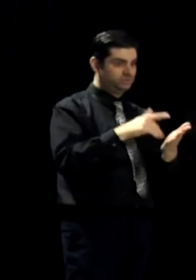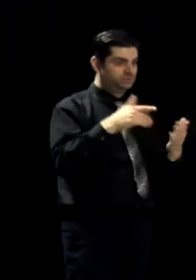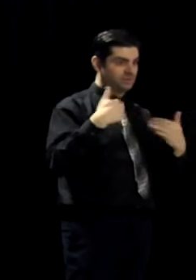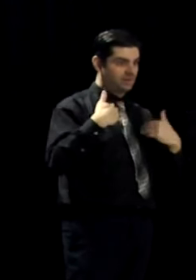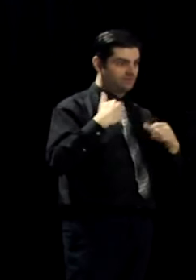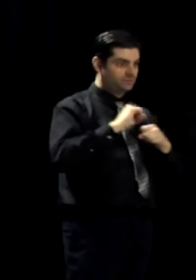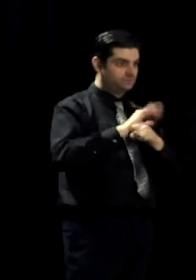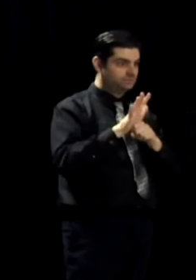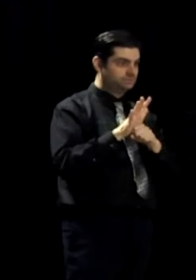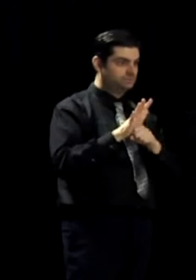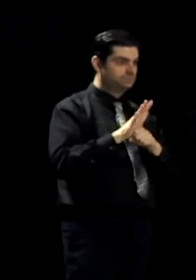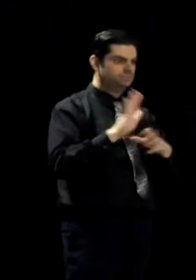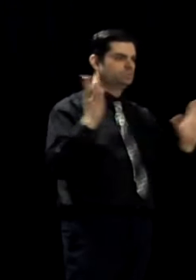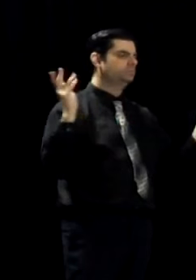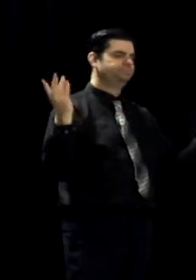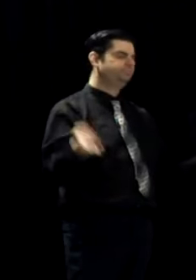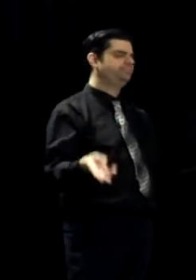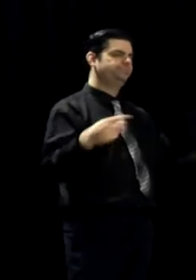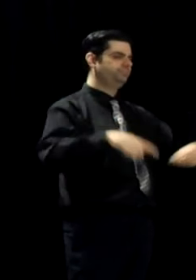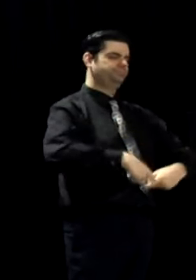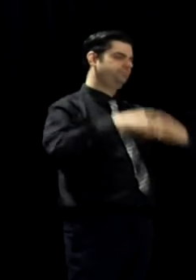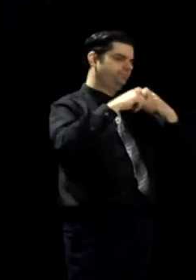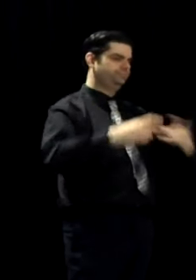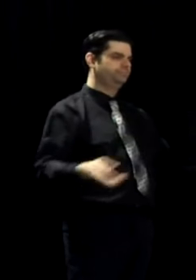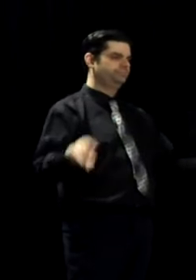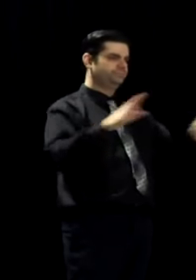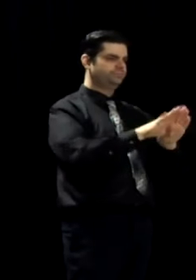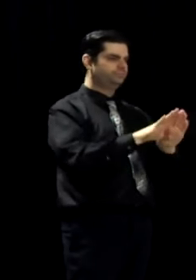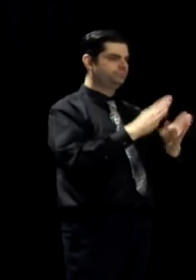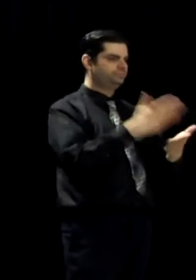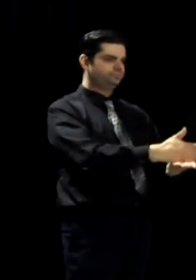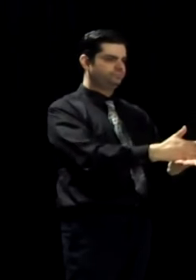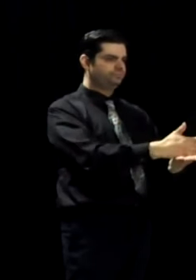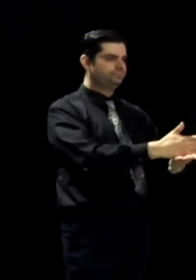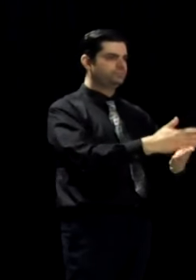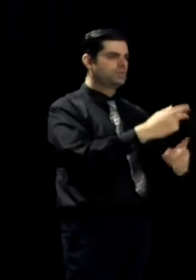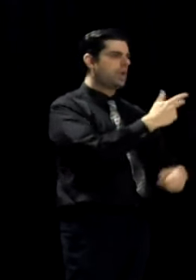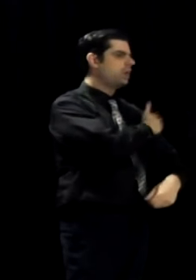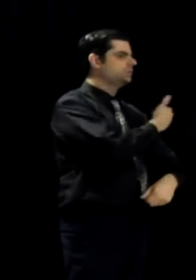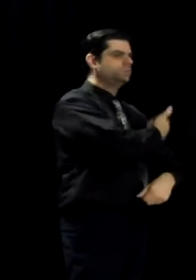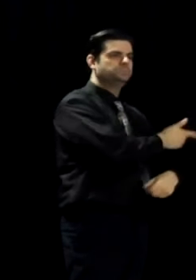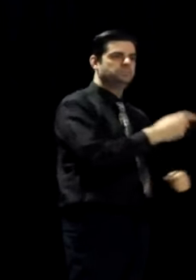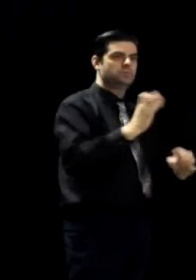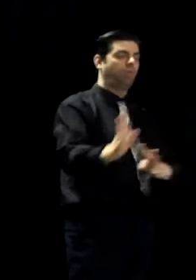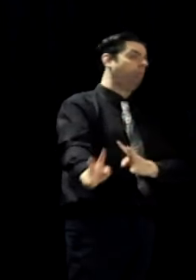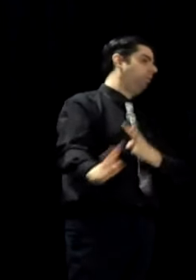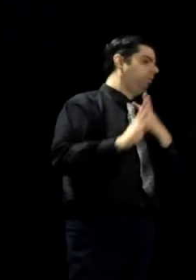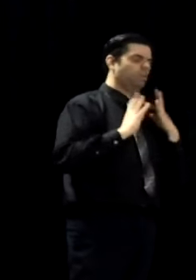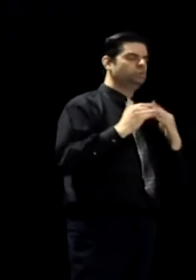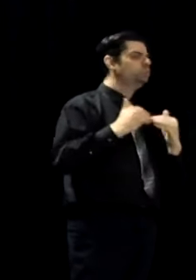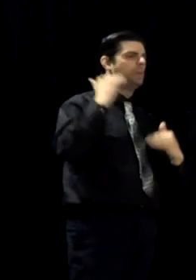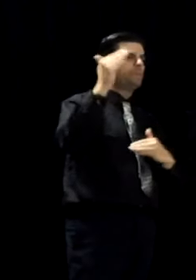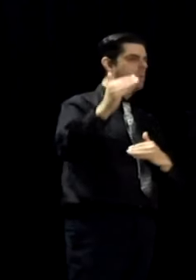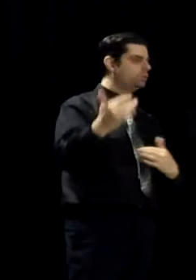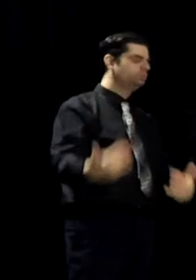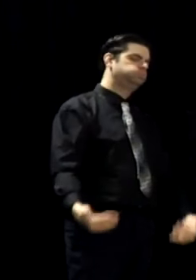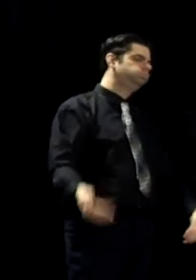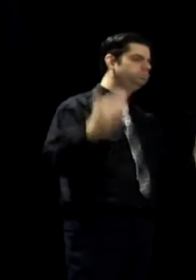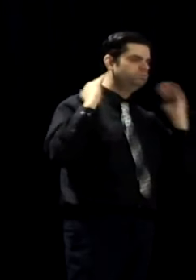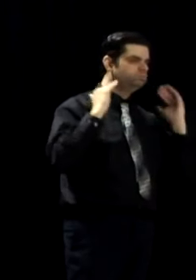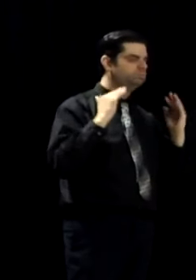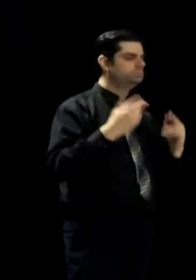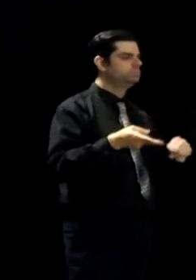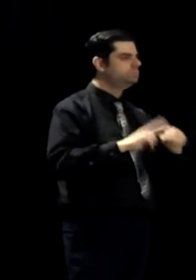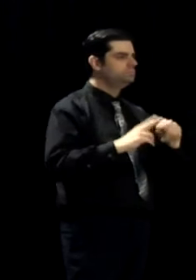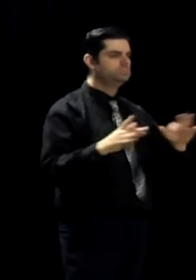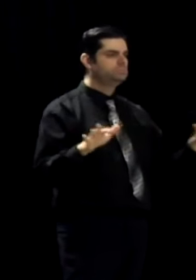stops. We got big problem, right? Because your hospitalization capacity is gone. Your rates are going to be jumped. You have a big problem. We're at